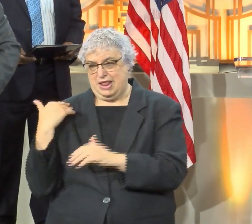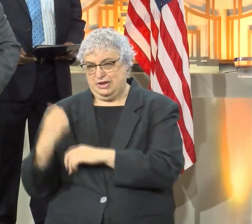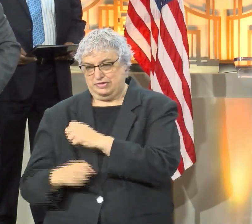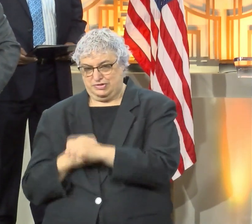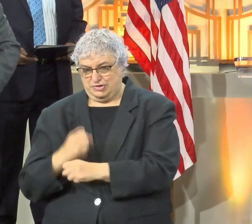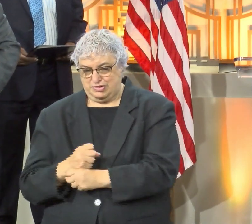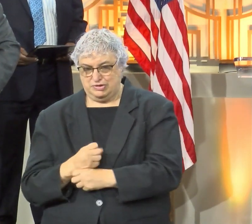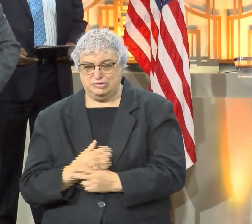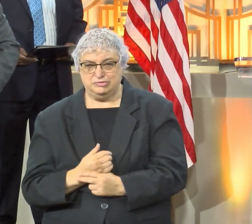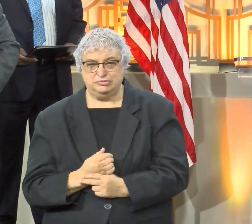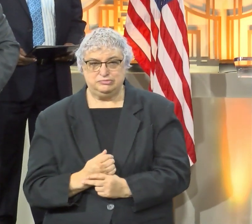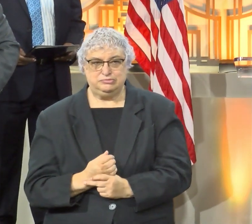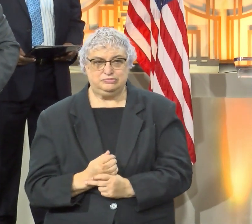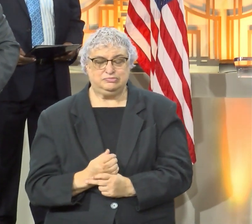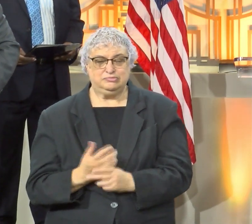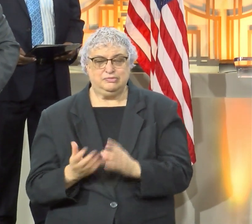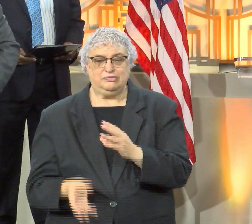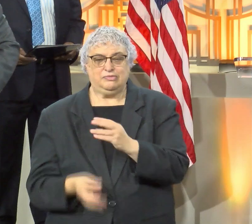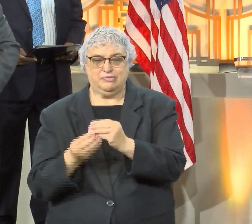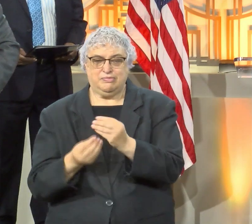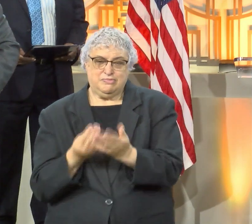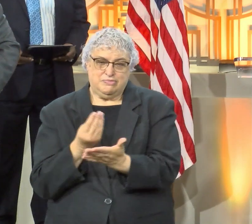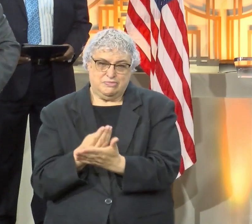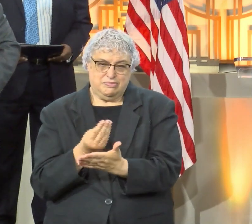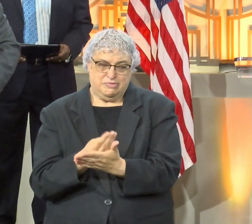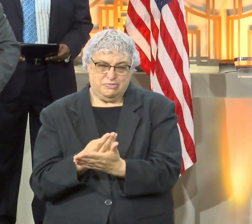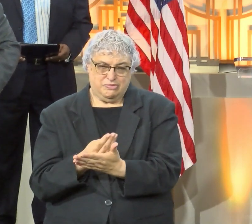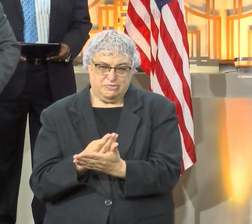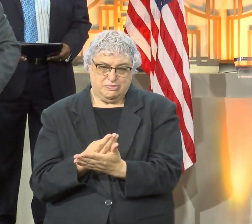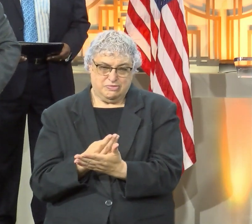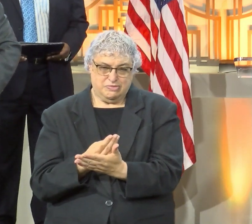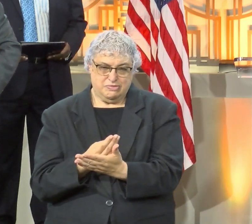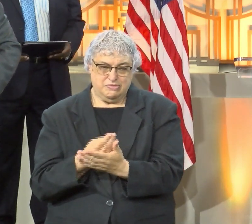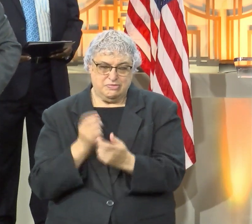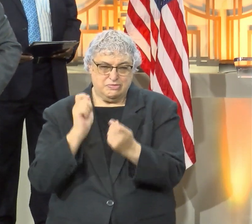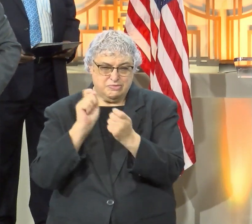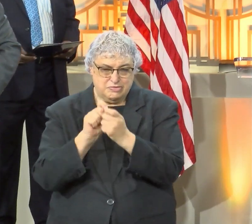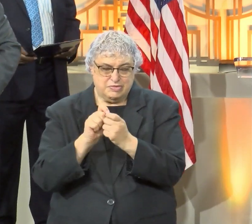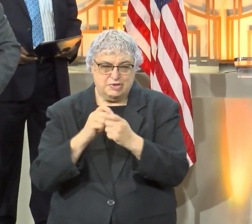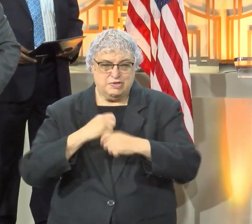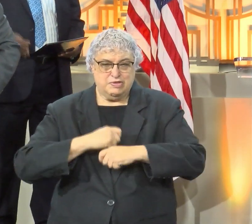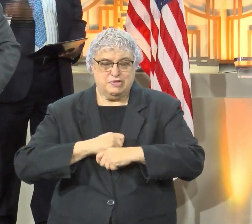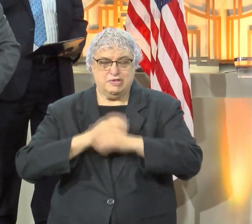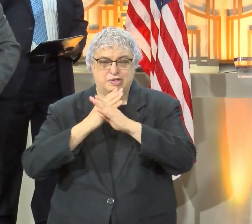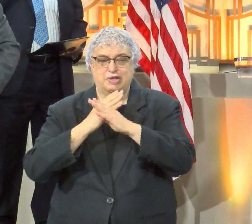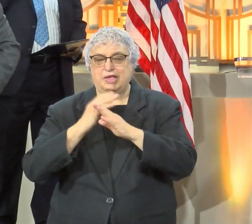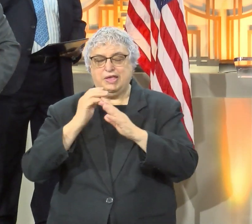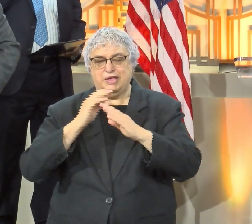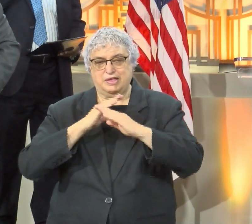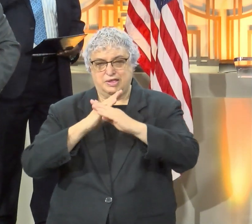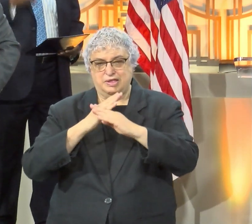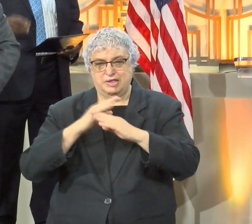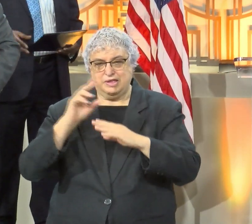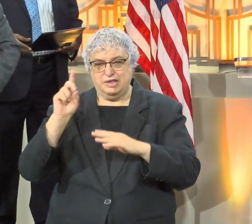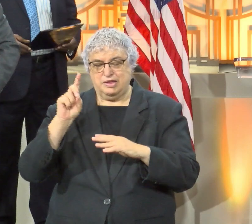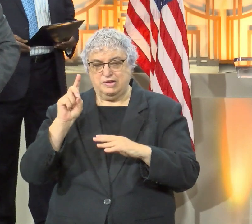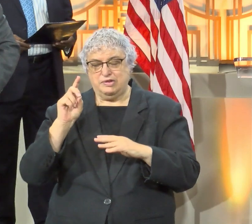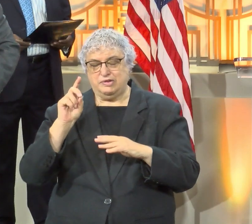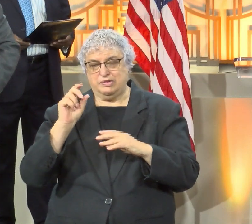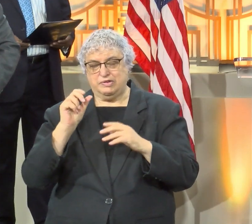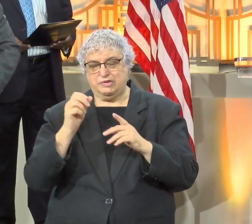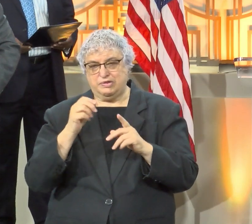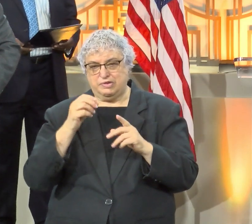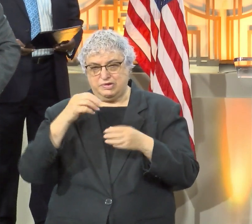year. The additional funding will allow for CERT crisis intervention response teams and DART domestic